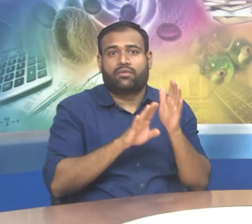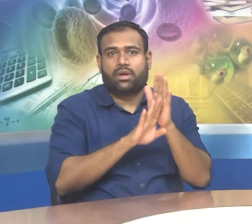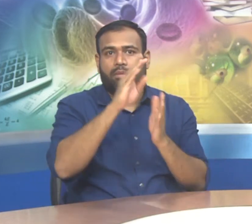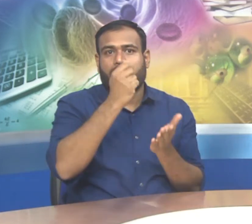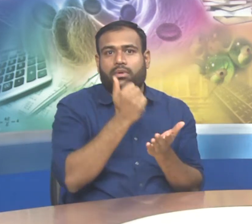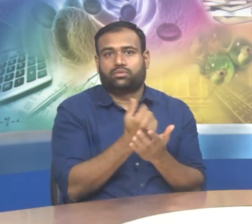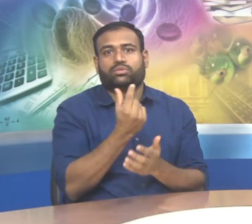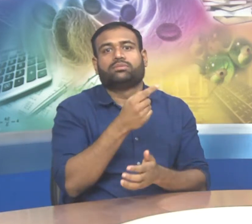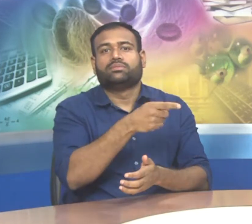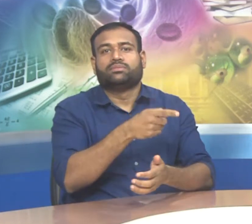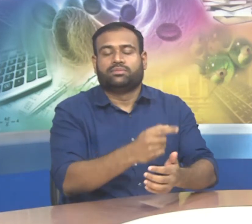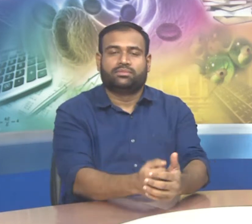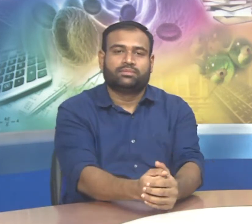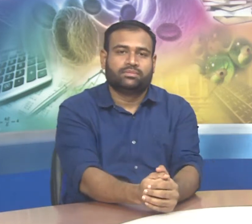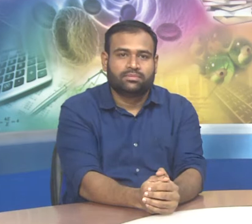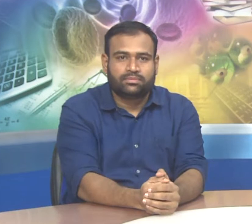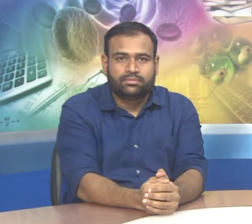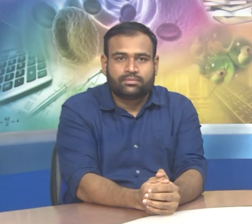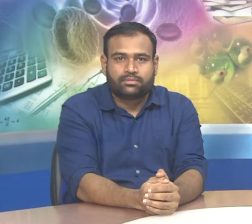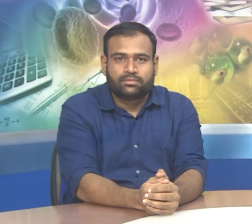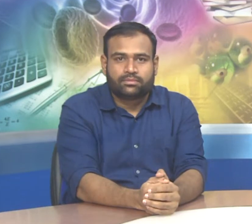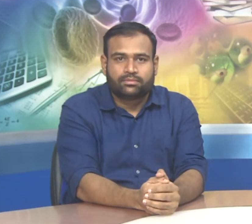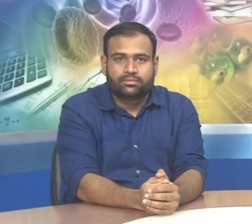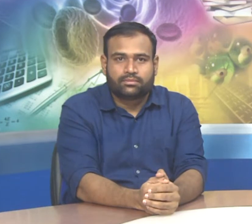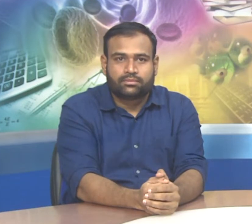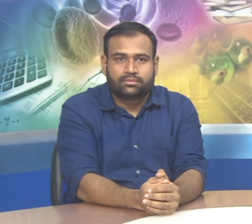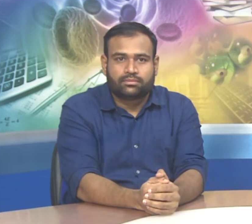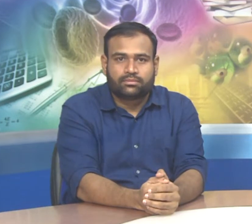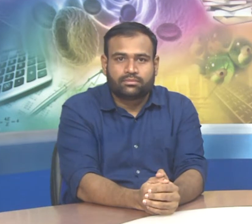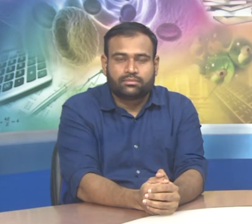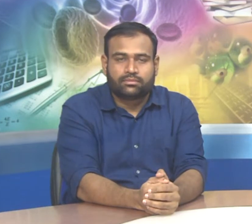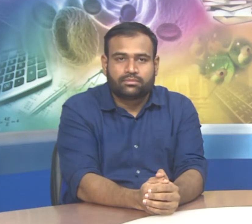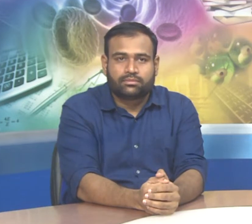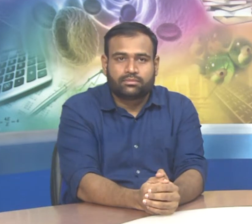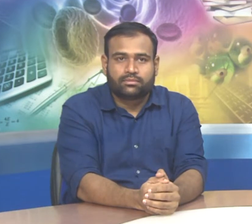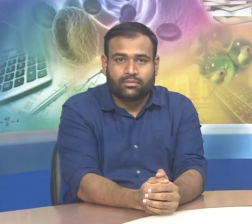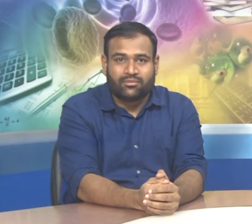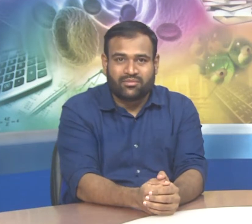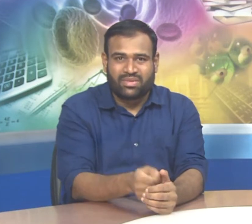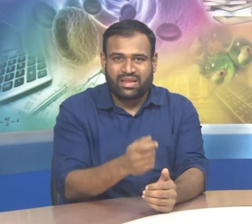So whenever there is any requirement, they support us.